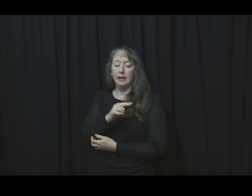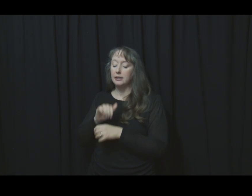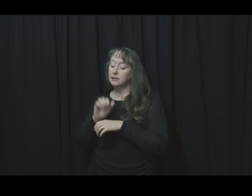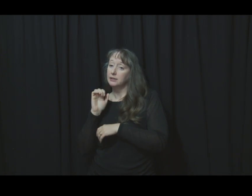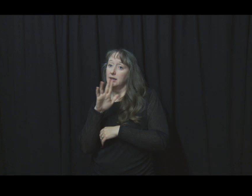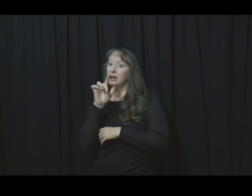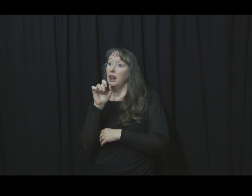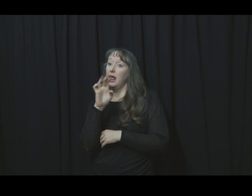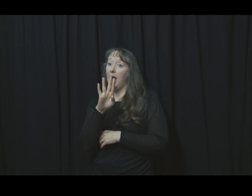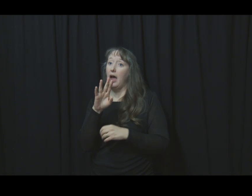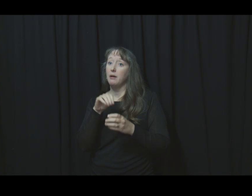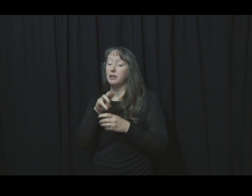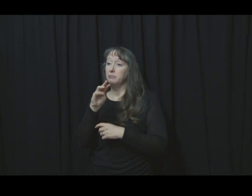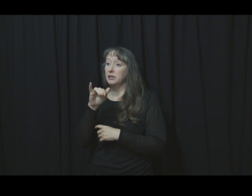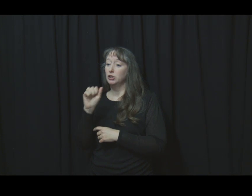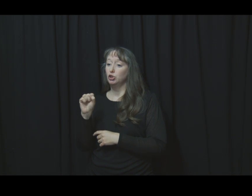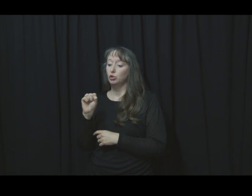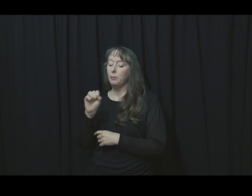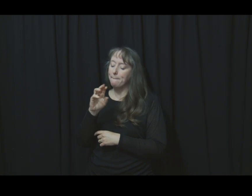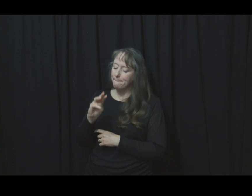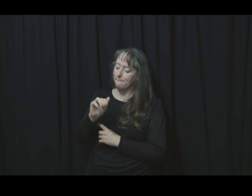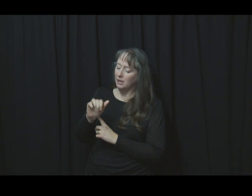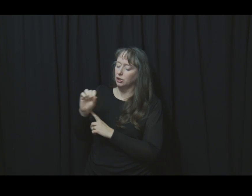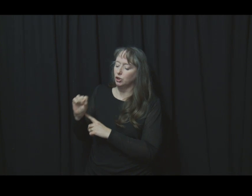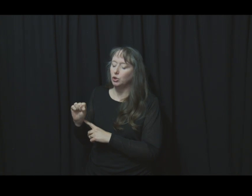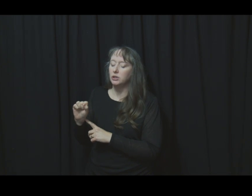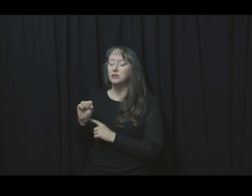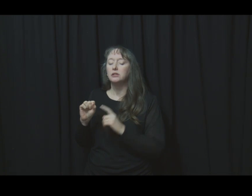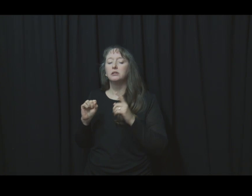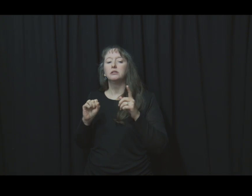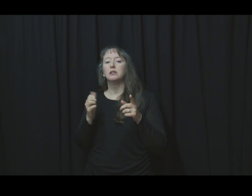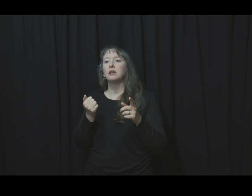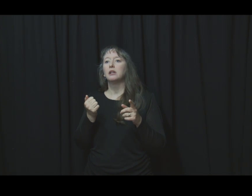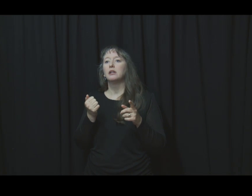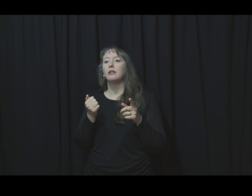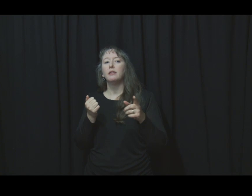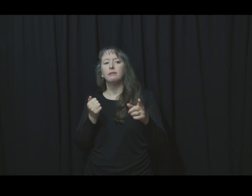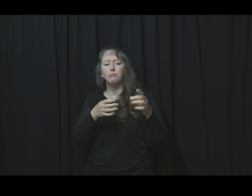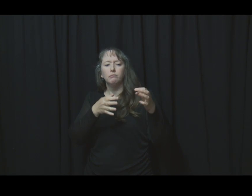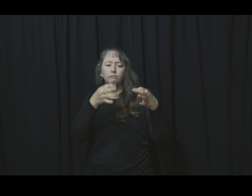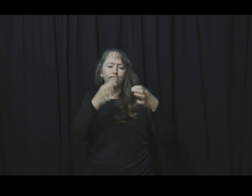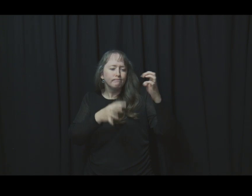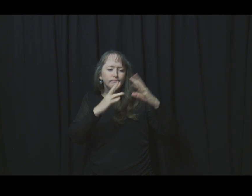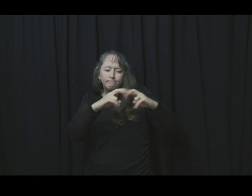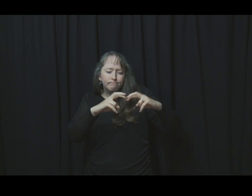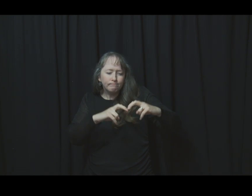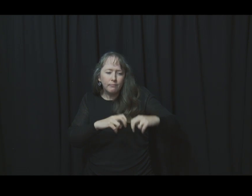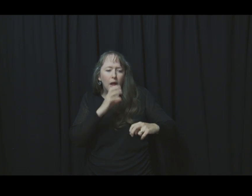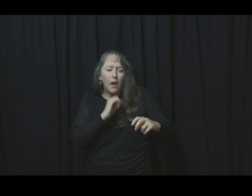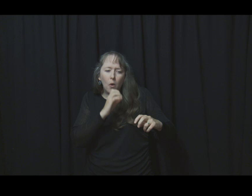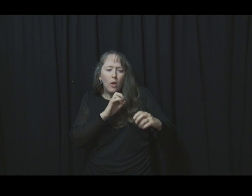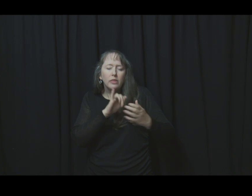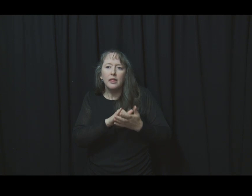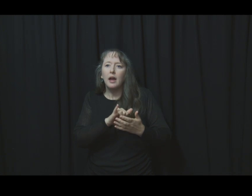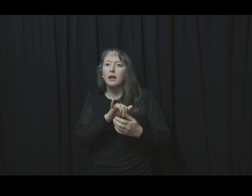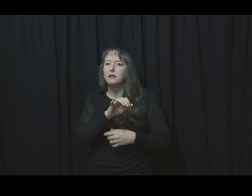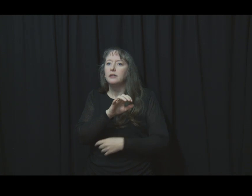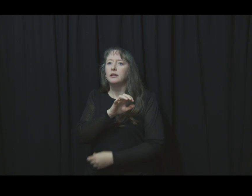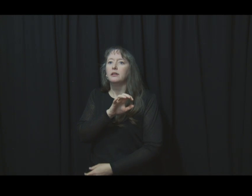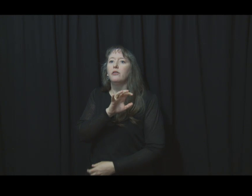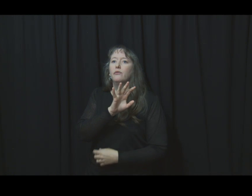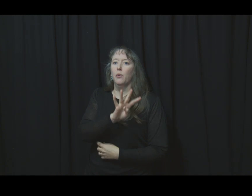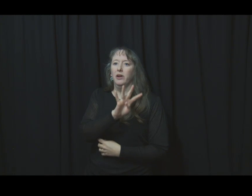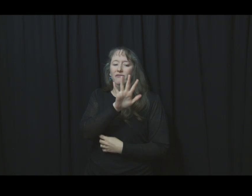Massachusetts in 1994, they used potassium argon dating. It dated to 45 million years old. Well, he also sent the wood to